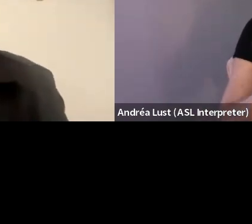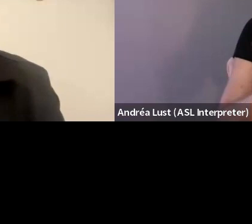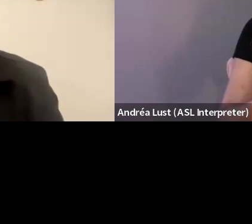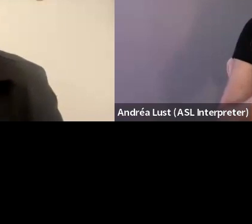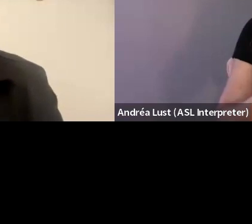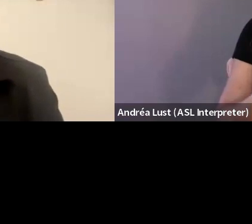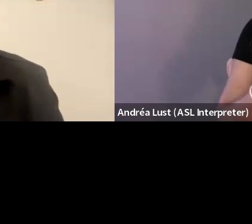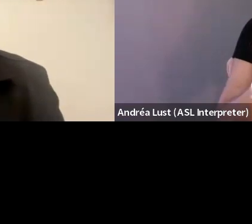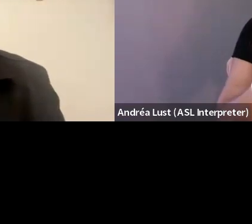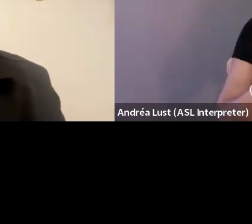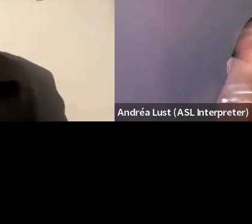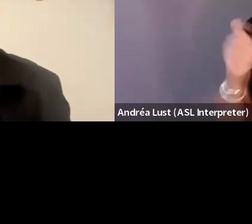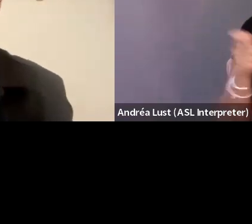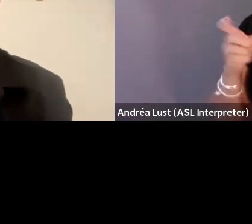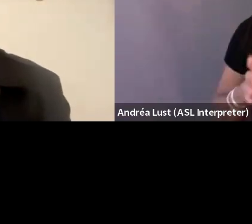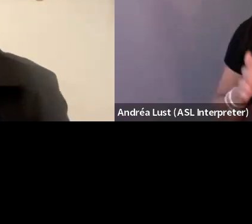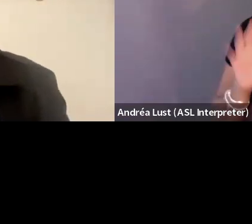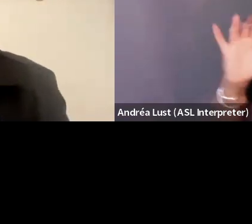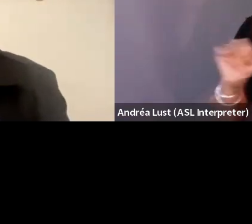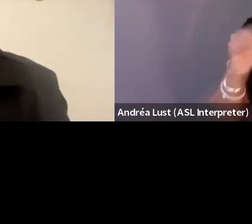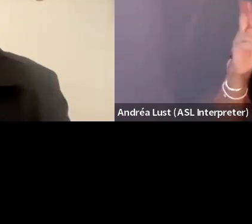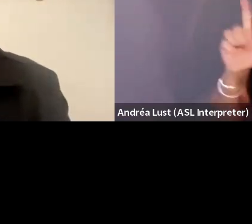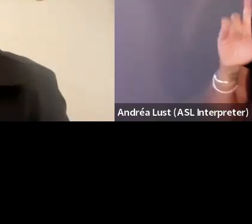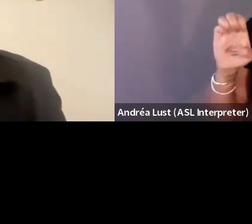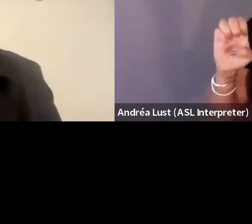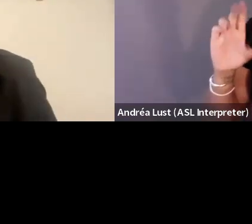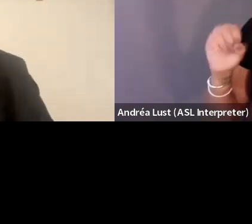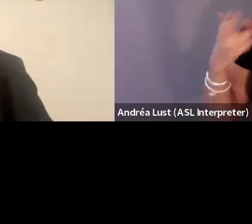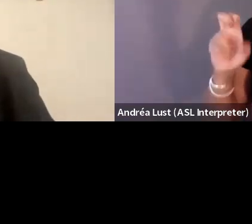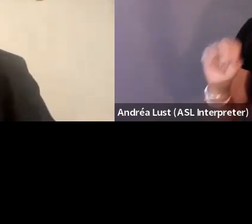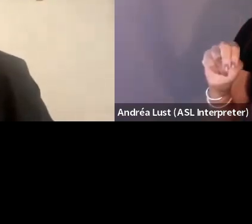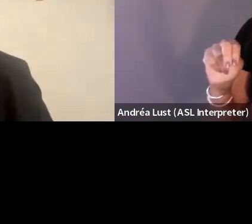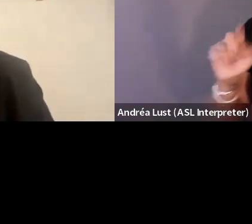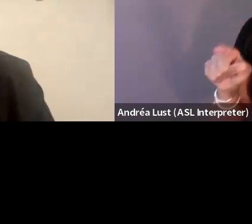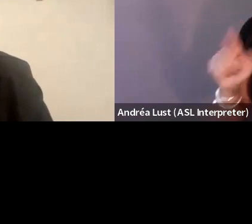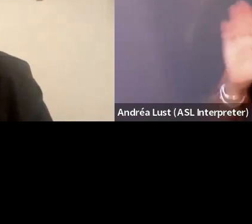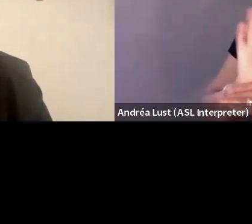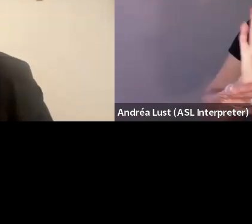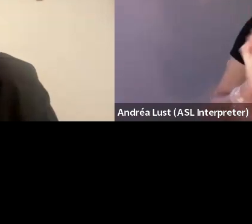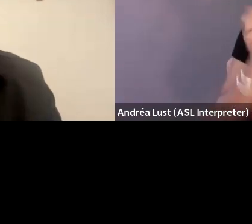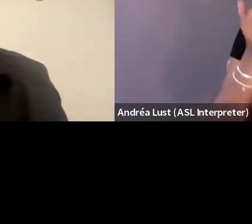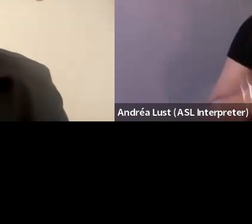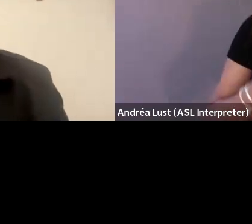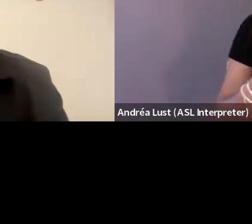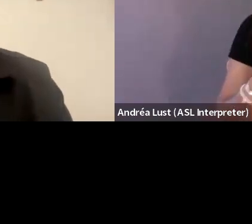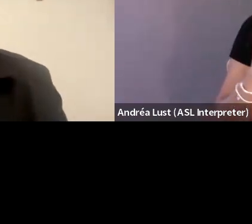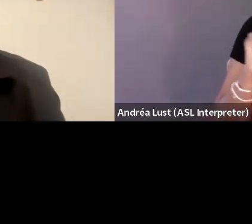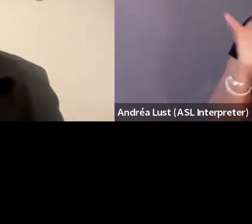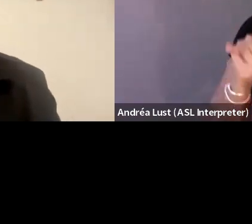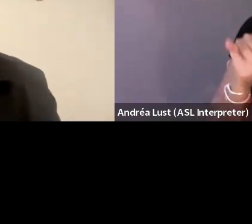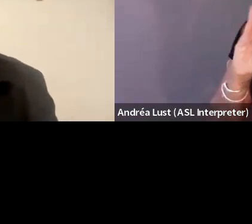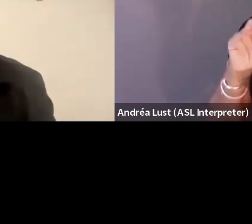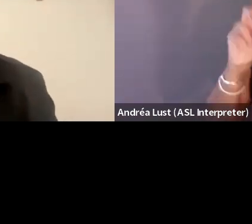and director Julie Cohen, whose film Every Body premiered